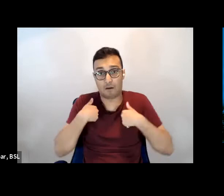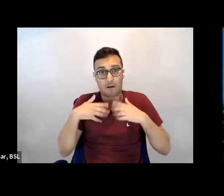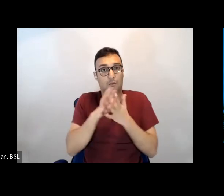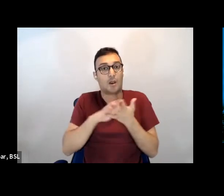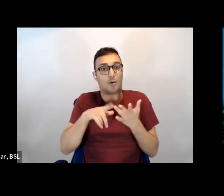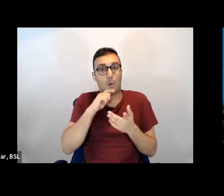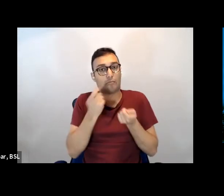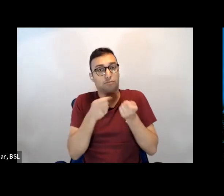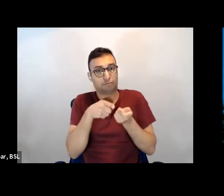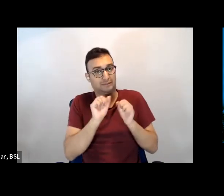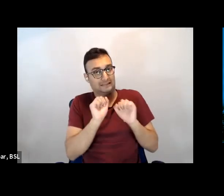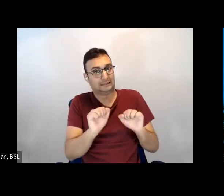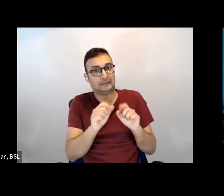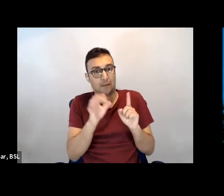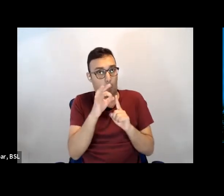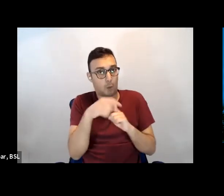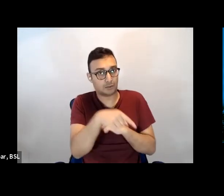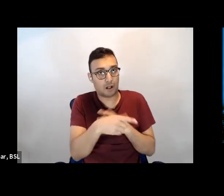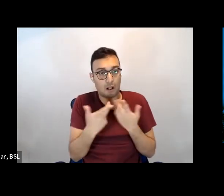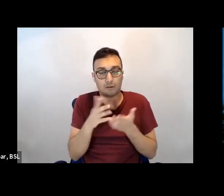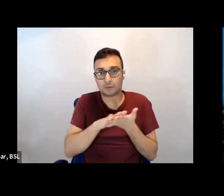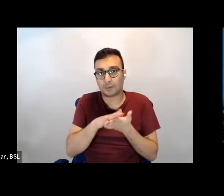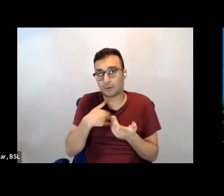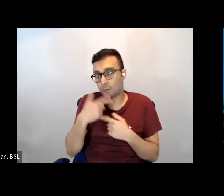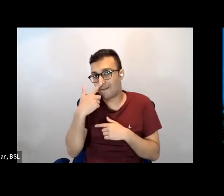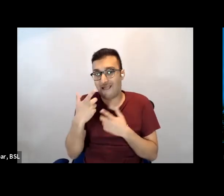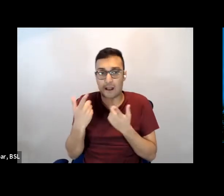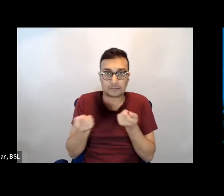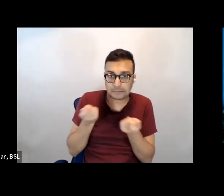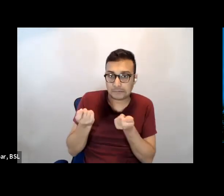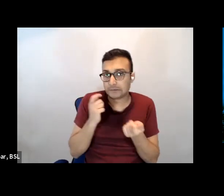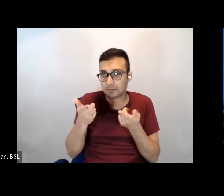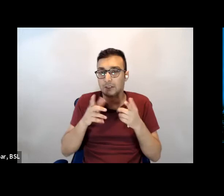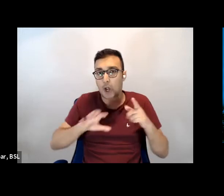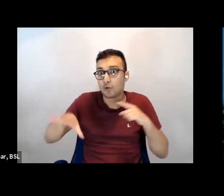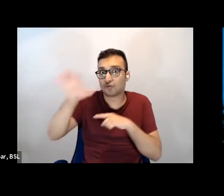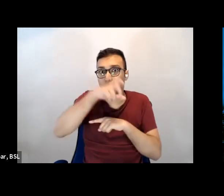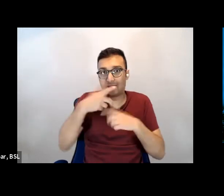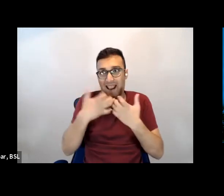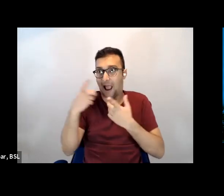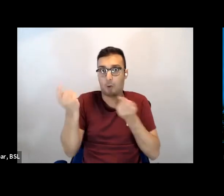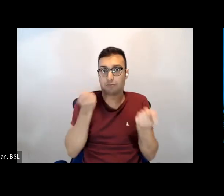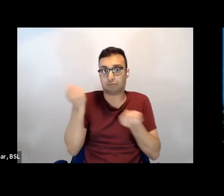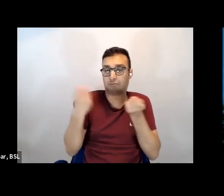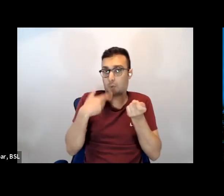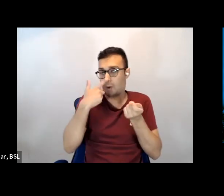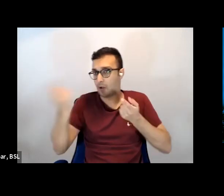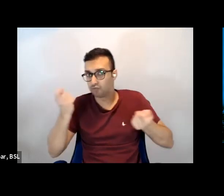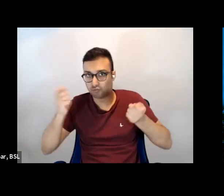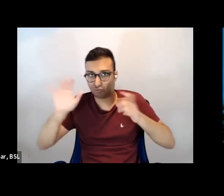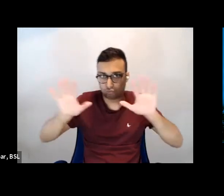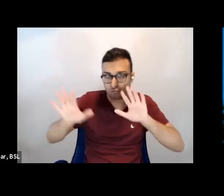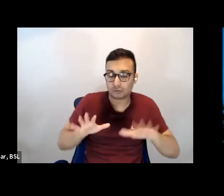that we can play a role in facilitating coordination in countries, and also will be a platform to share